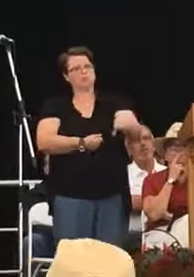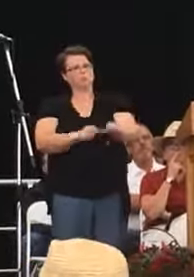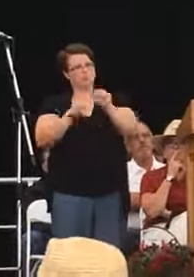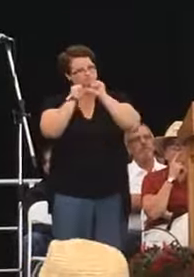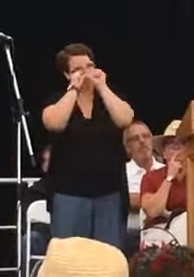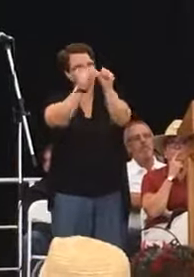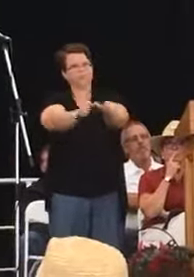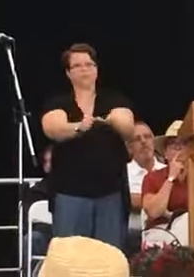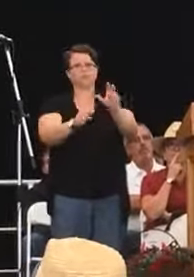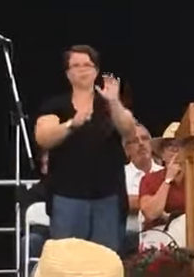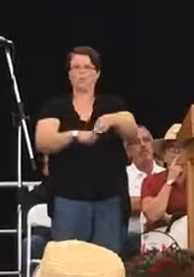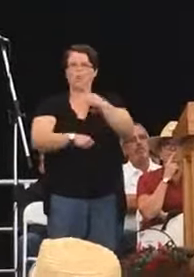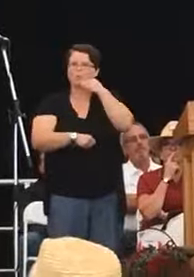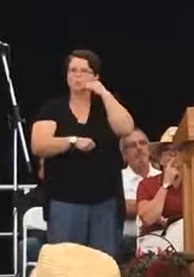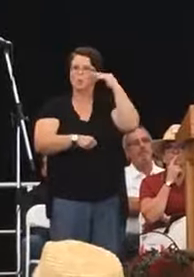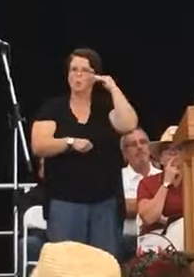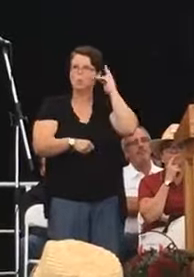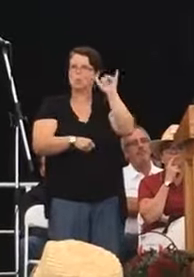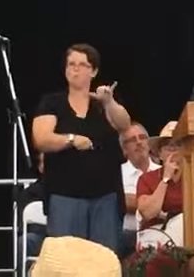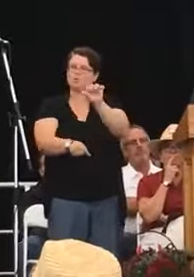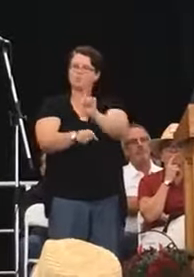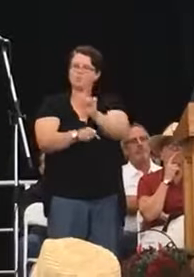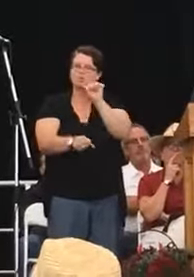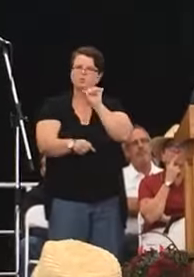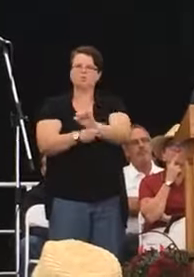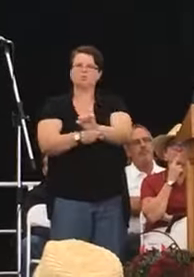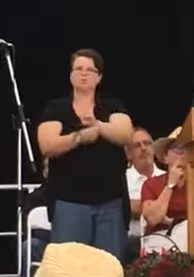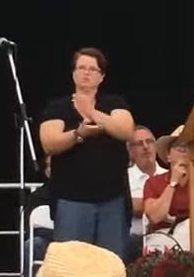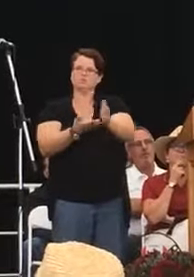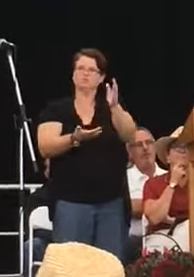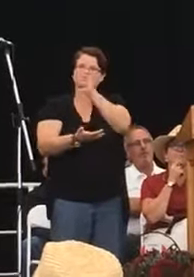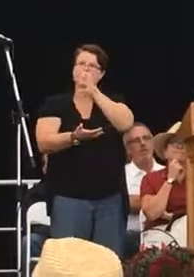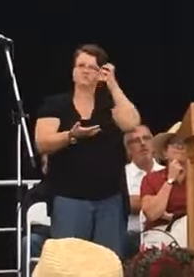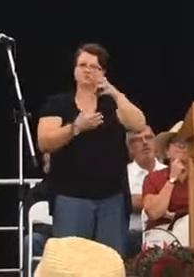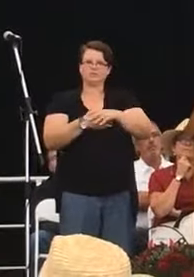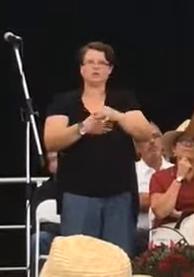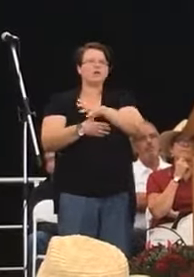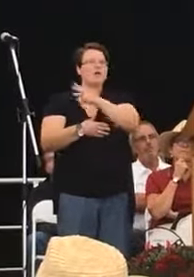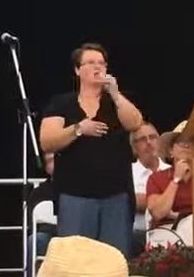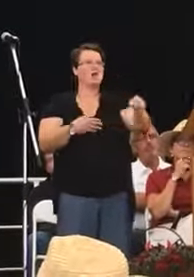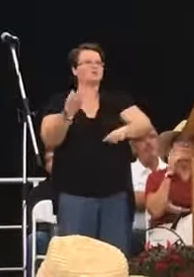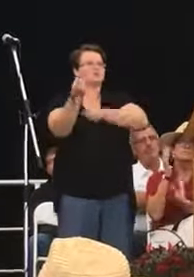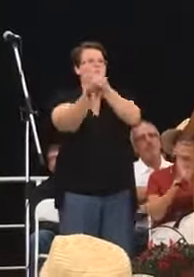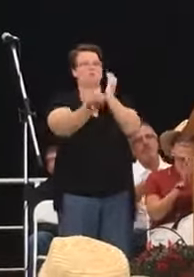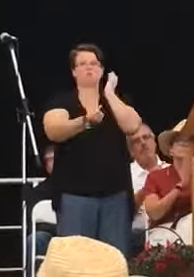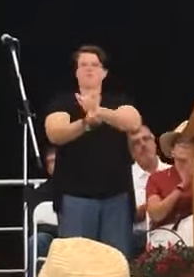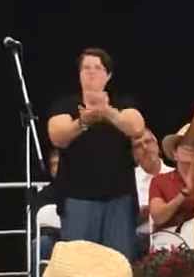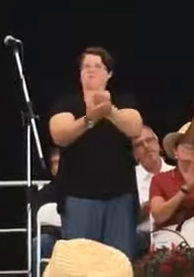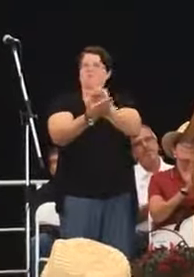continue to be job creators and wealth creators in this province.